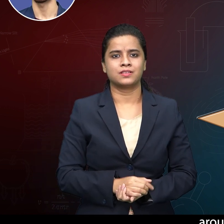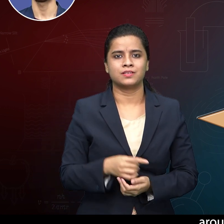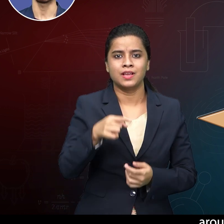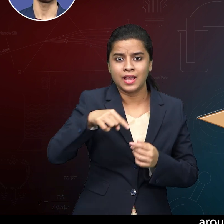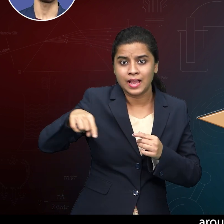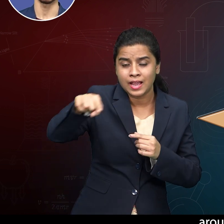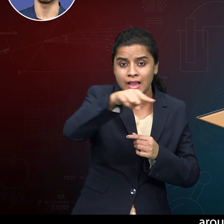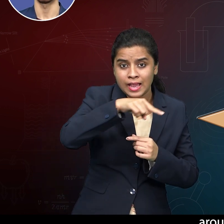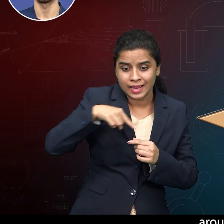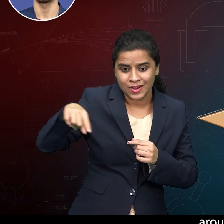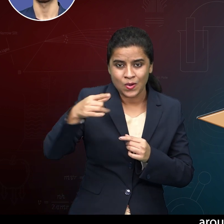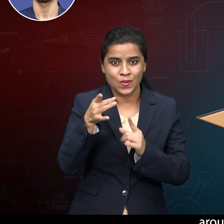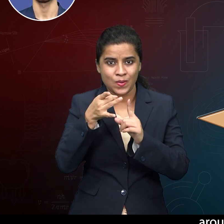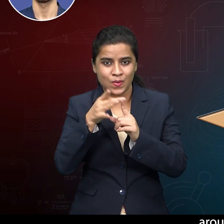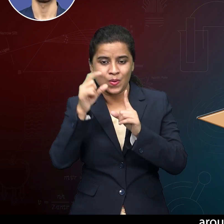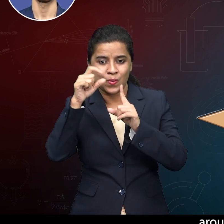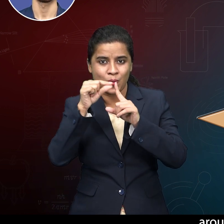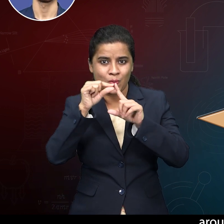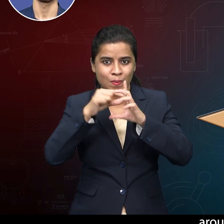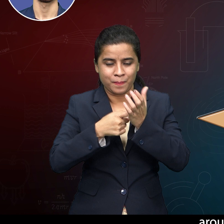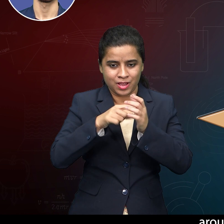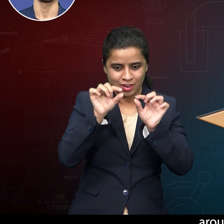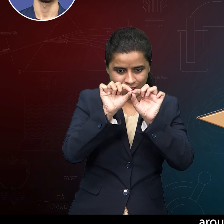around the copper wire.